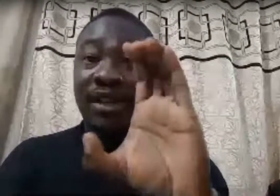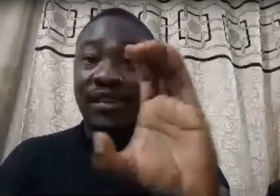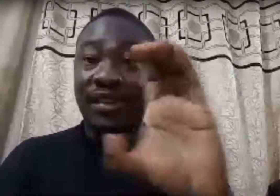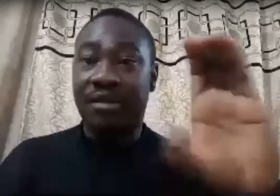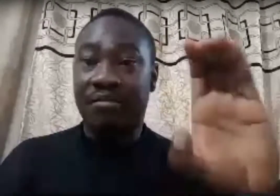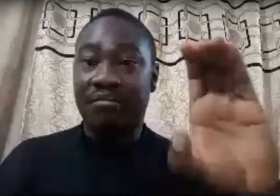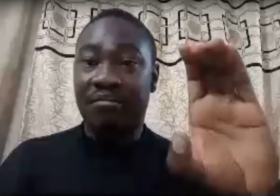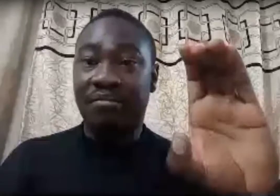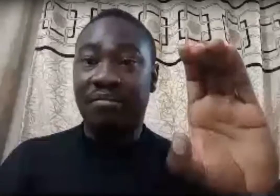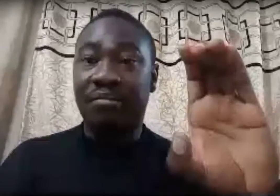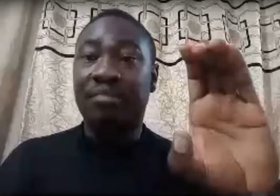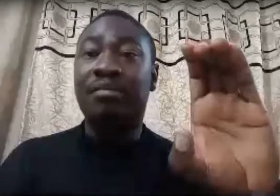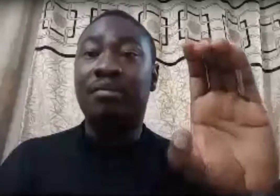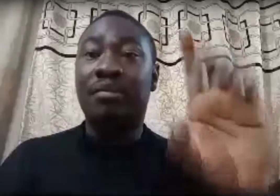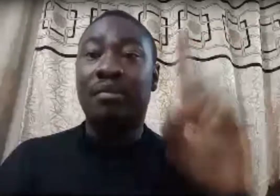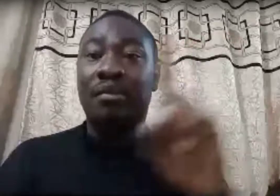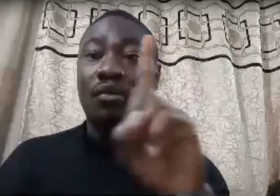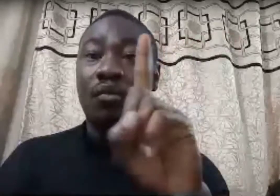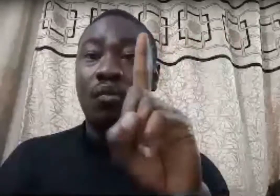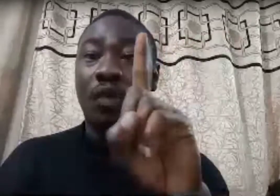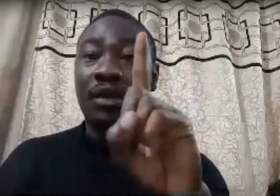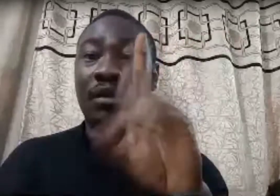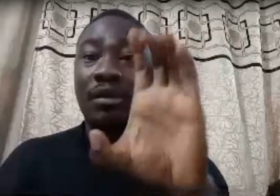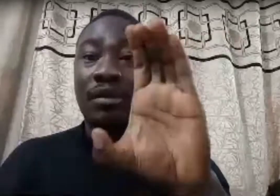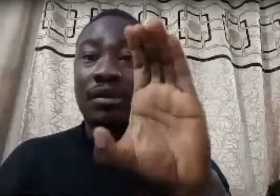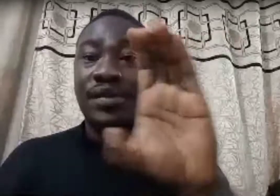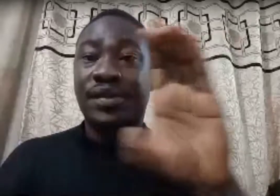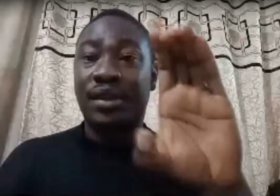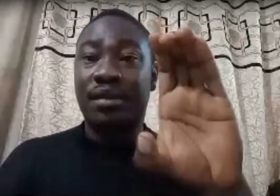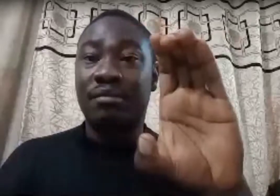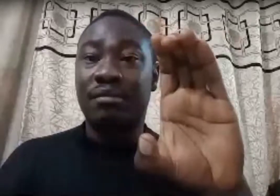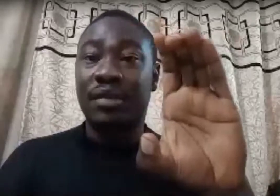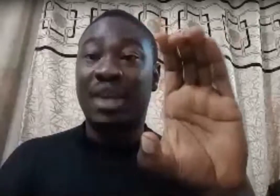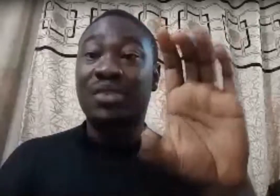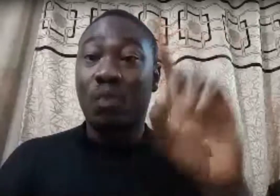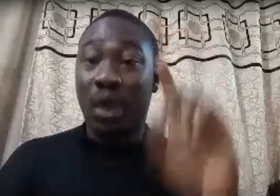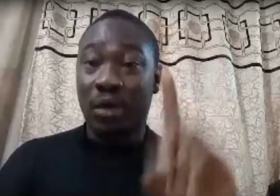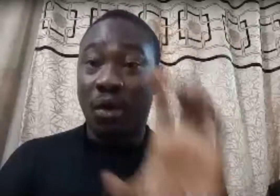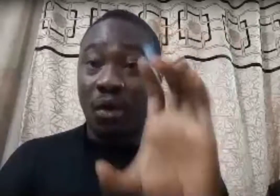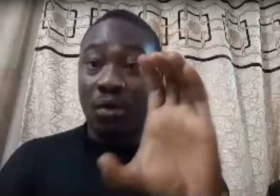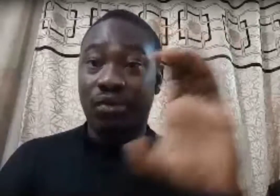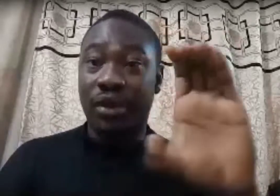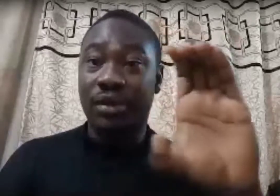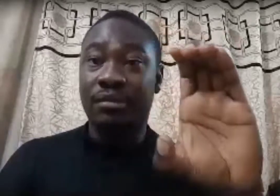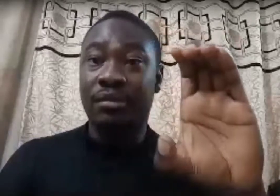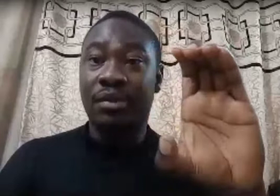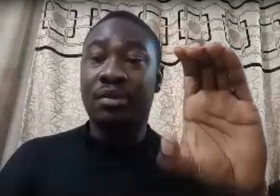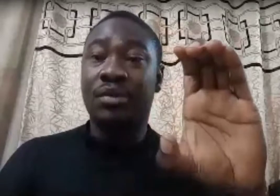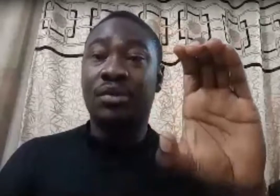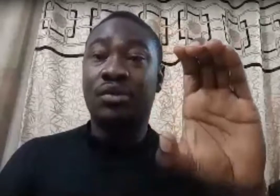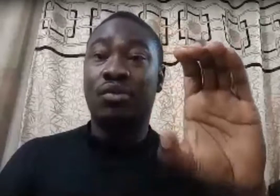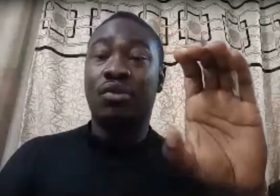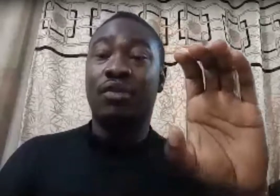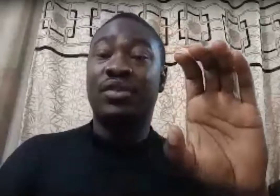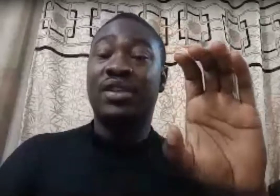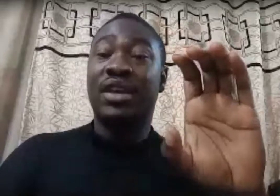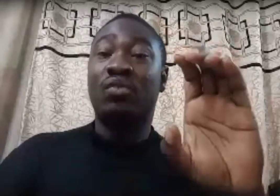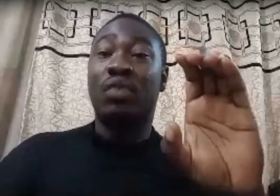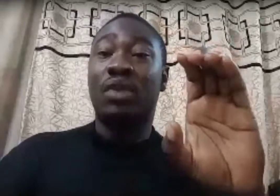1, C. That's 100. So if you're signing 100 for your examination or